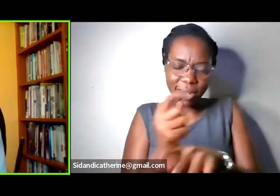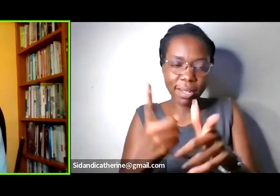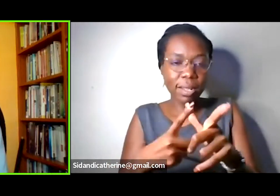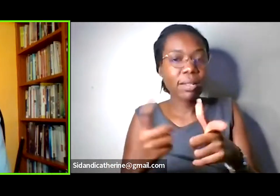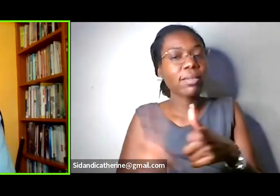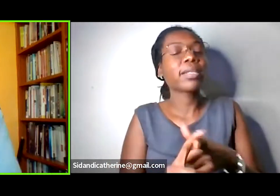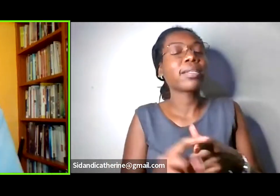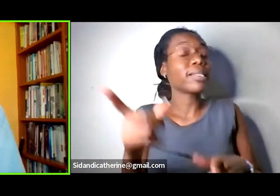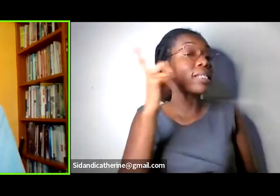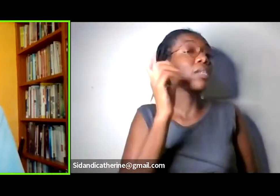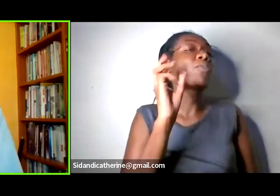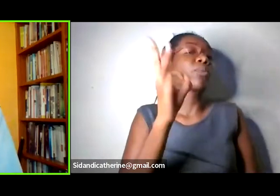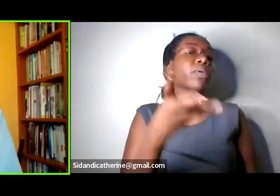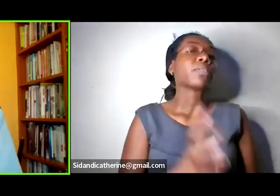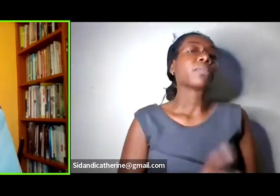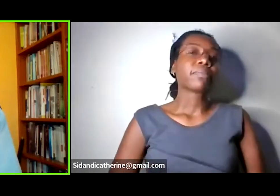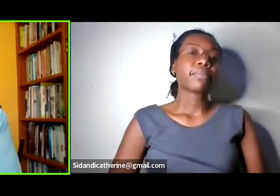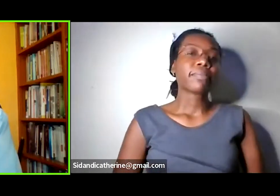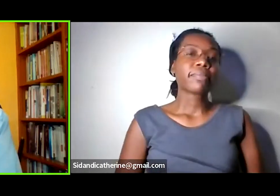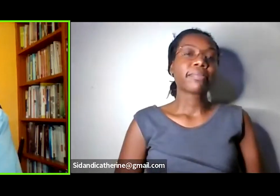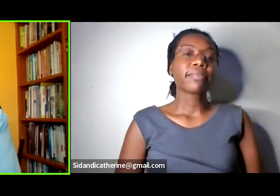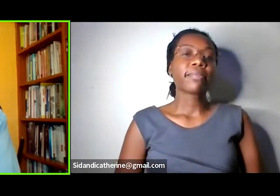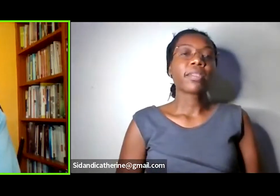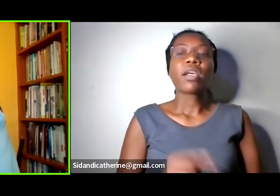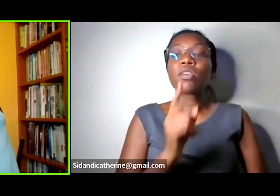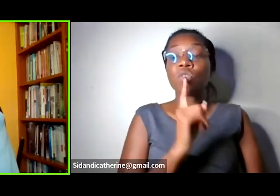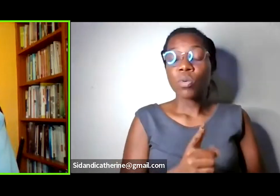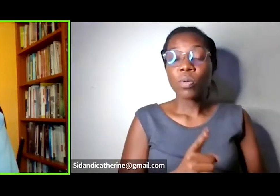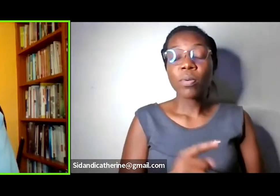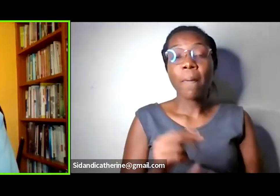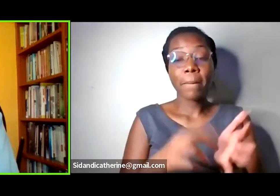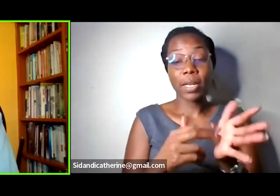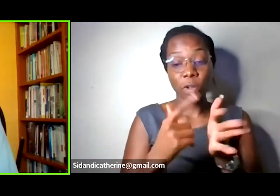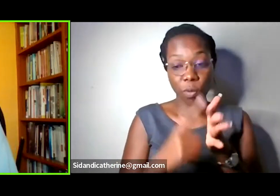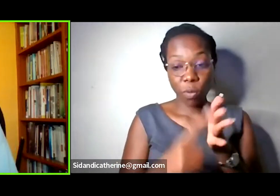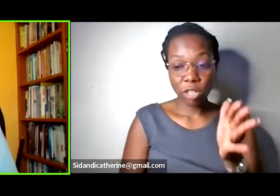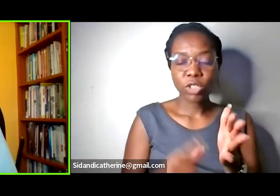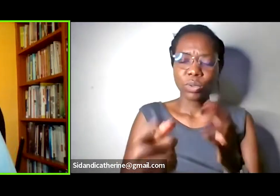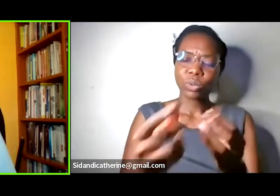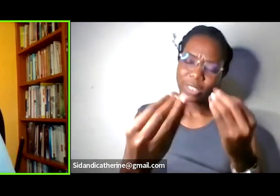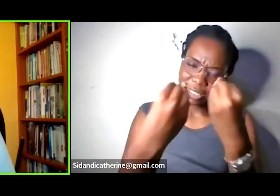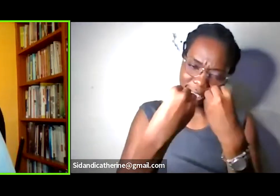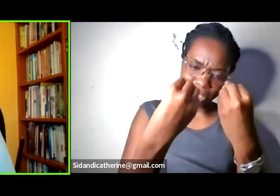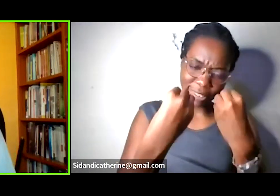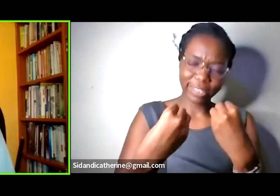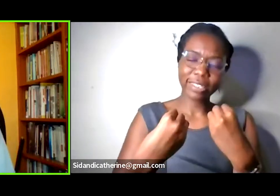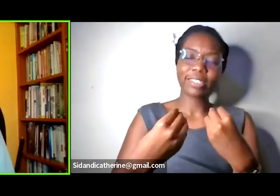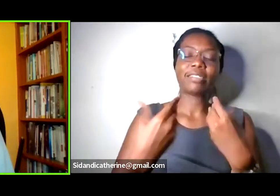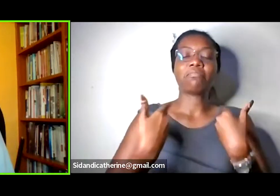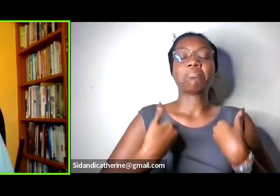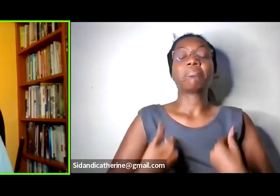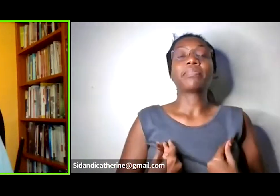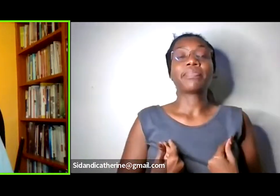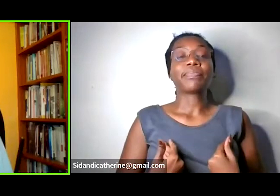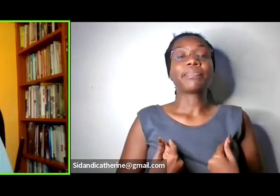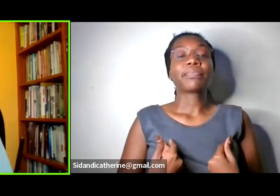that customers are information seekers first before they are